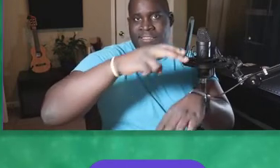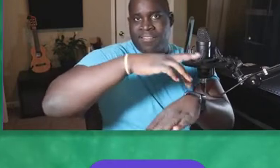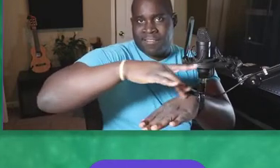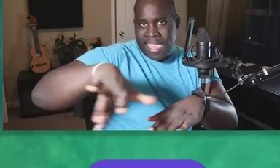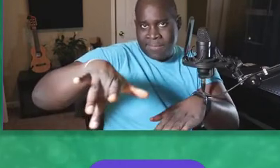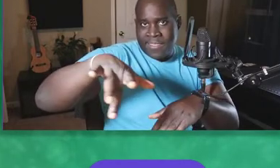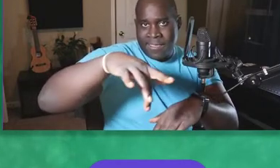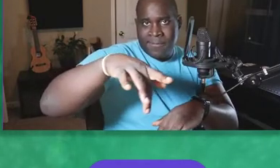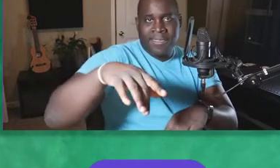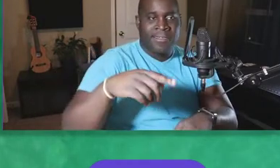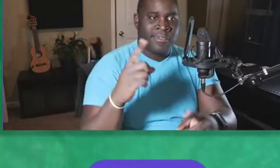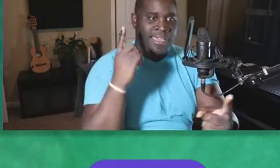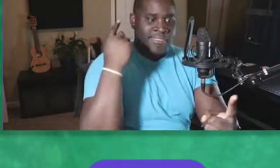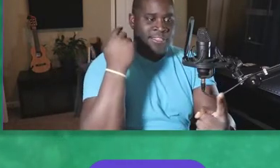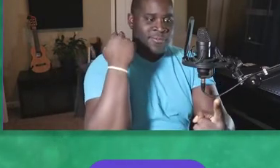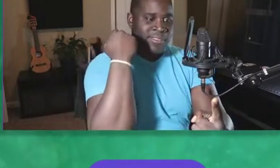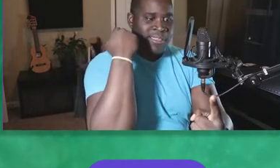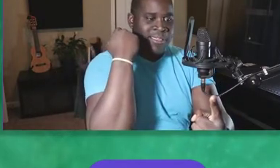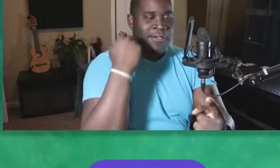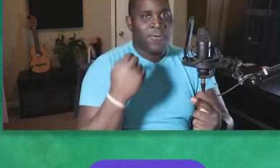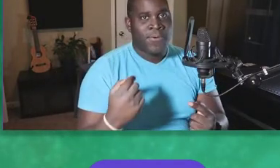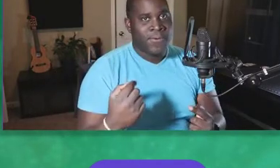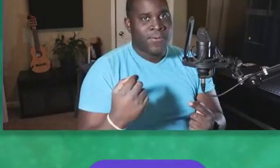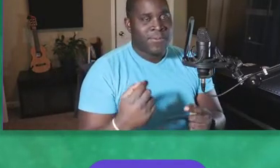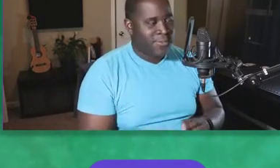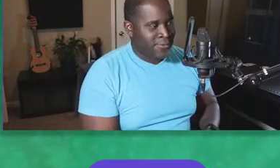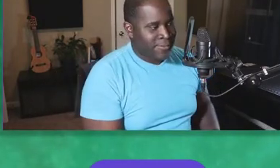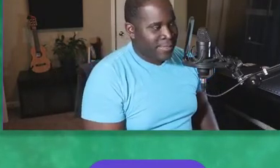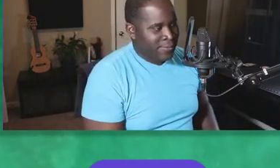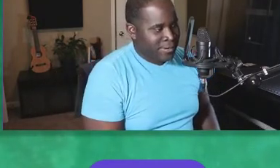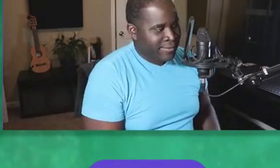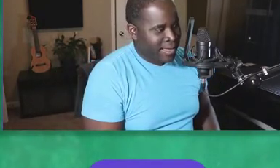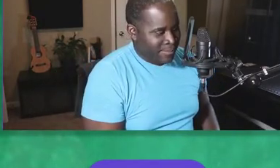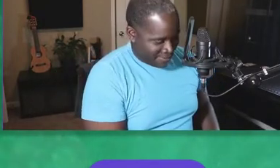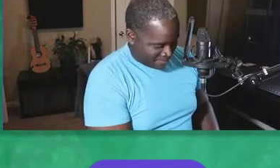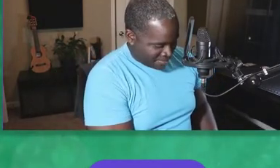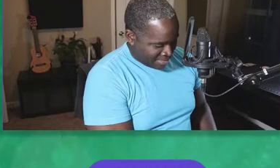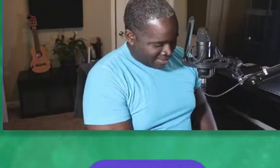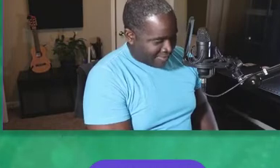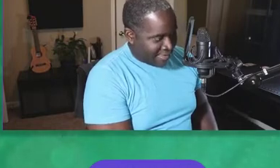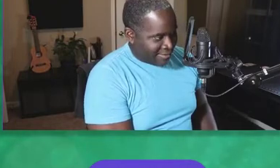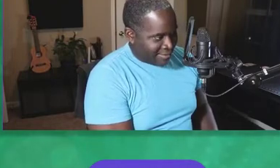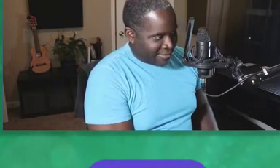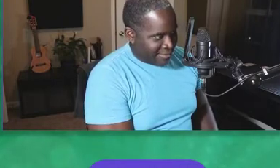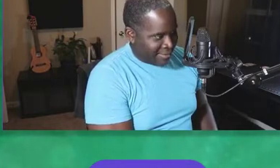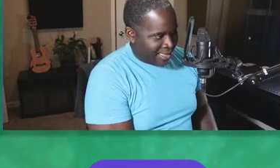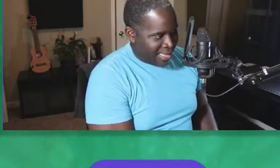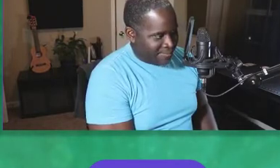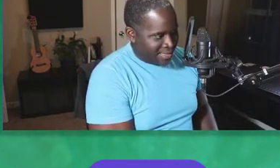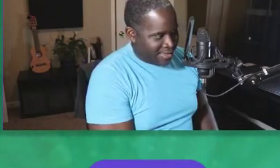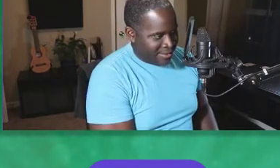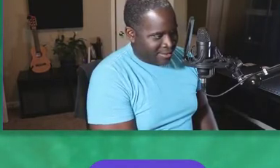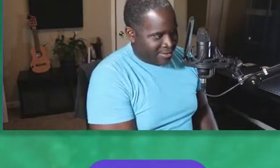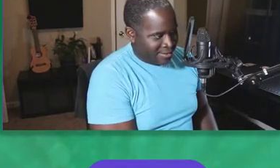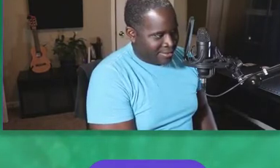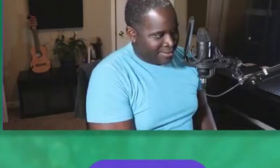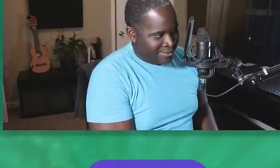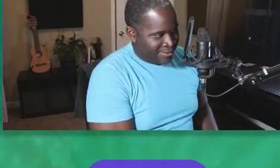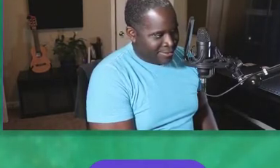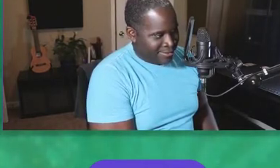the seat's empty. And then, ooh, there's some things we're gonna talk about. Seat. Empty.